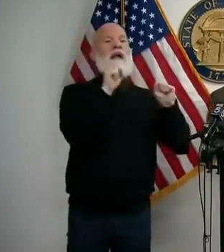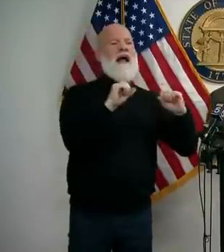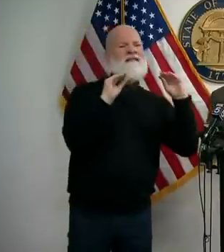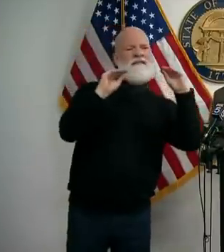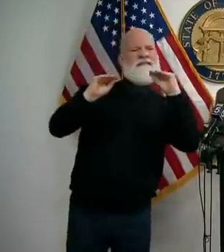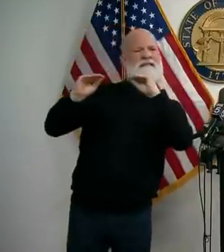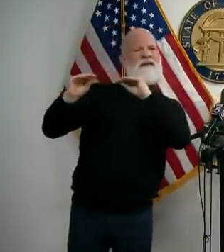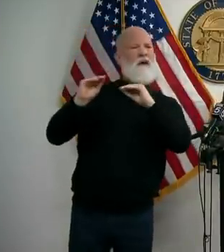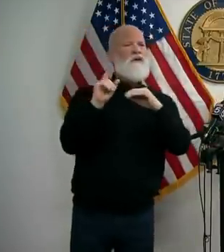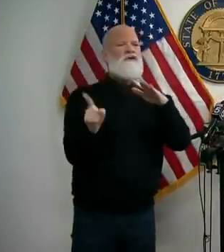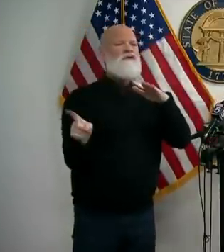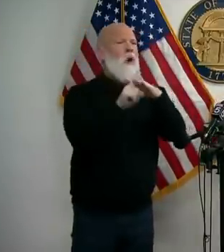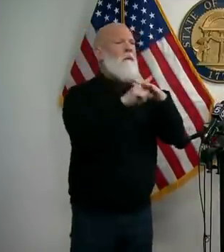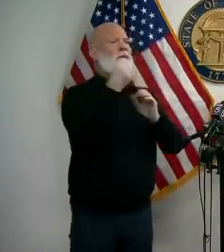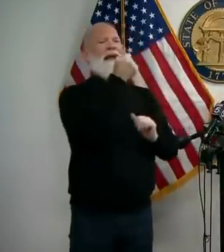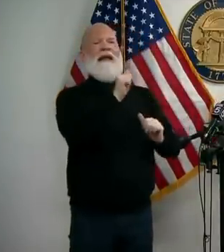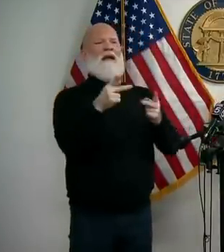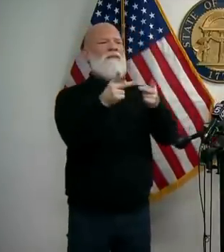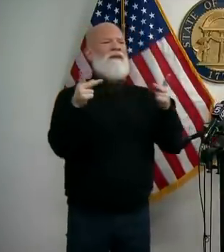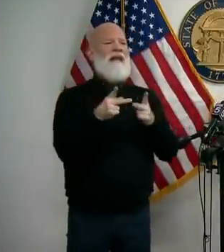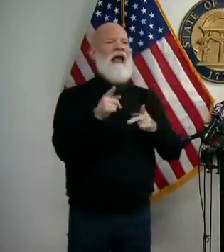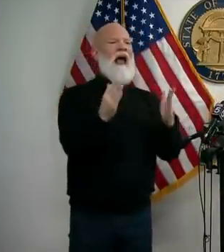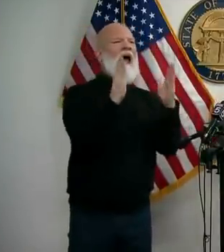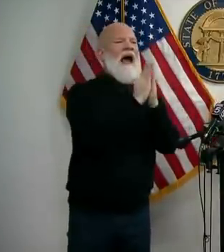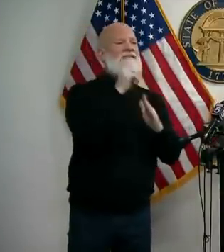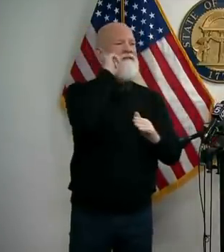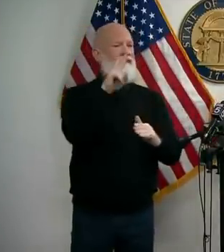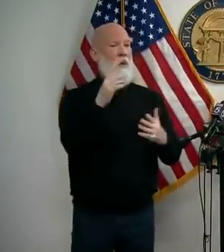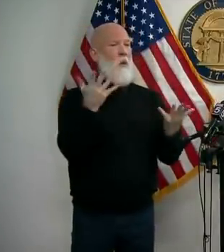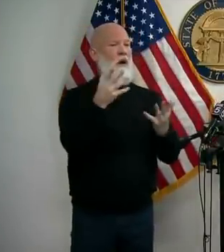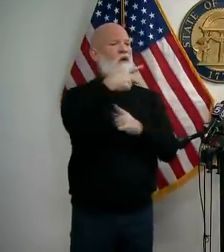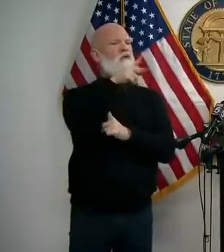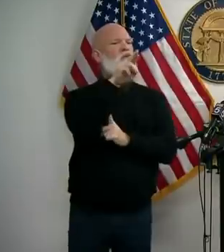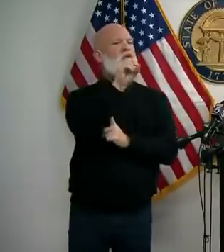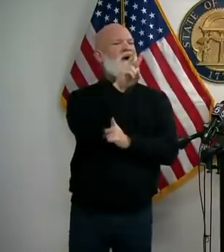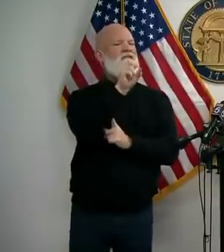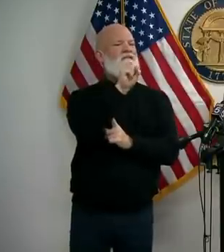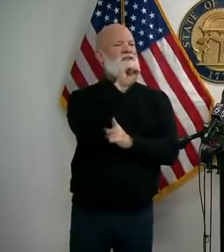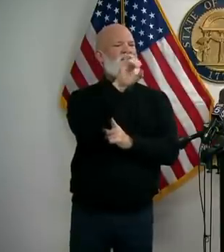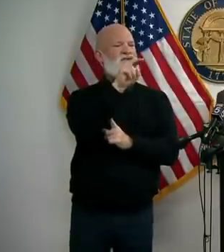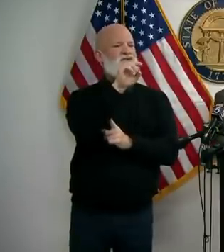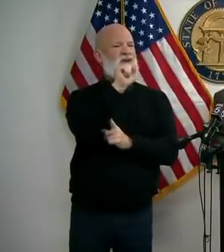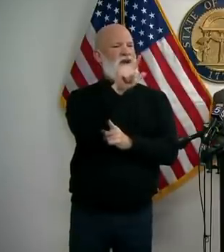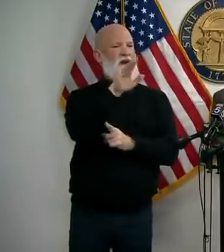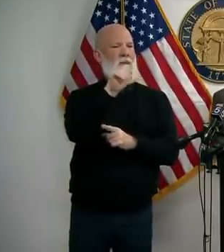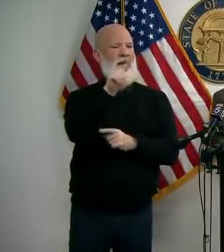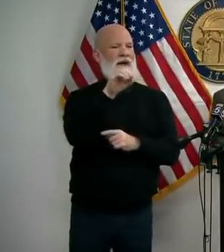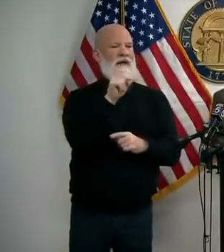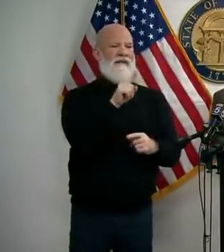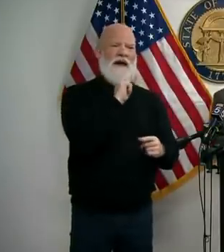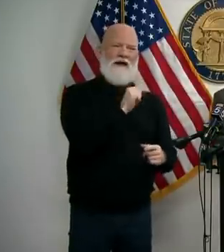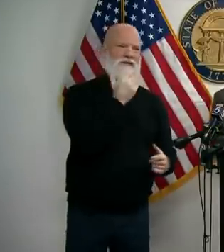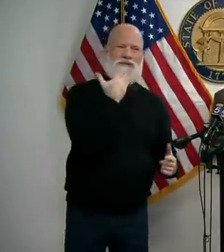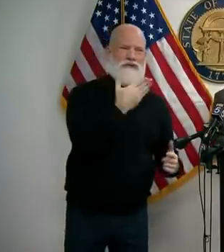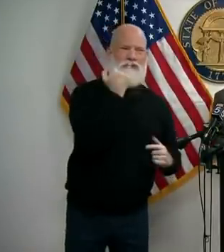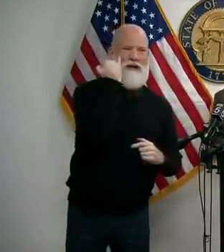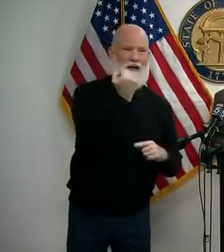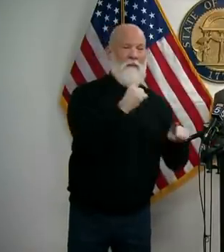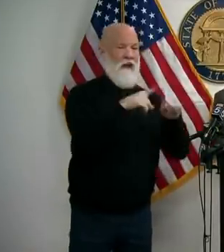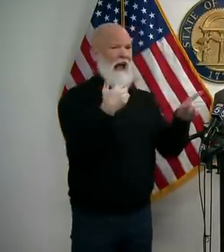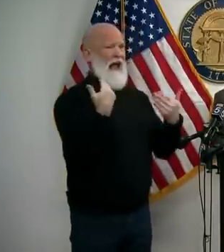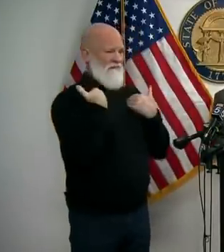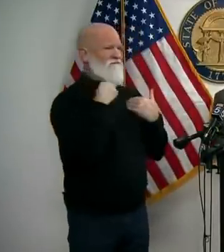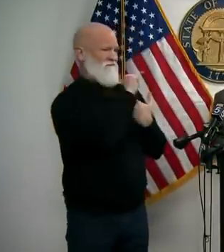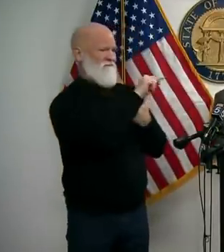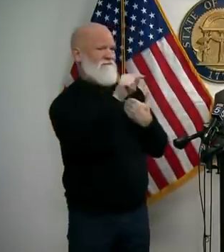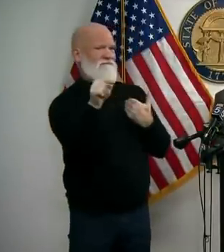practice. But you're saying we don't have a read on how many right now total provisional ballots there are, essentially? No, we don't, but we can spitball it since it'll